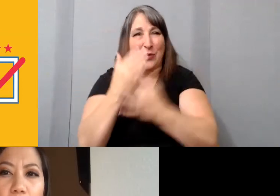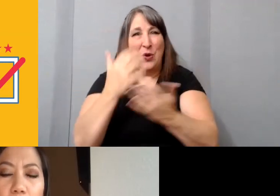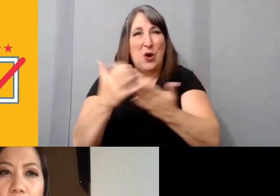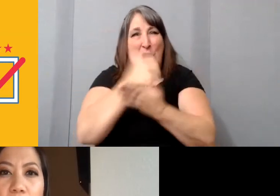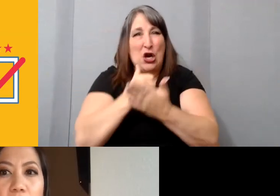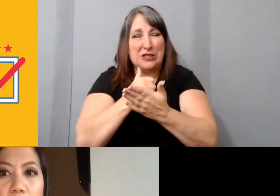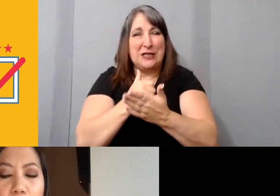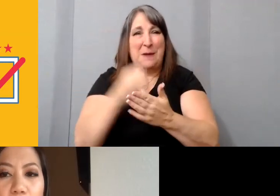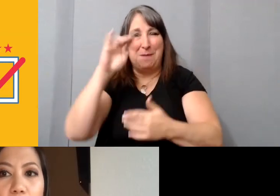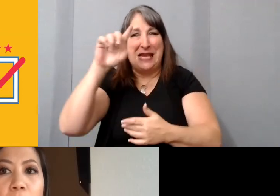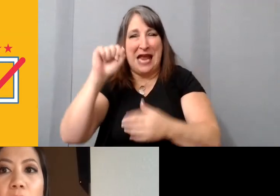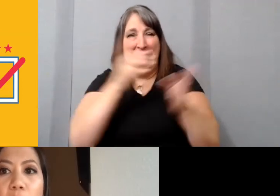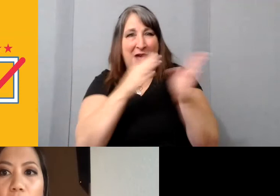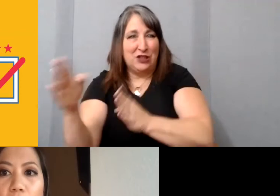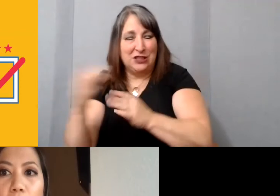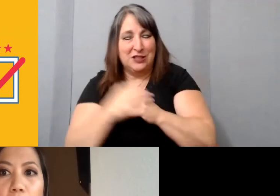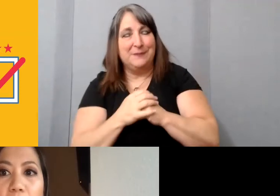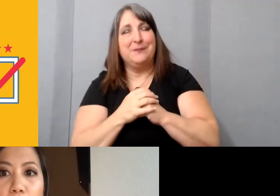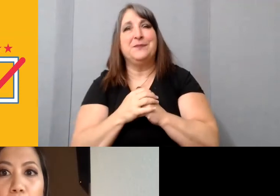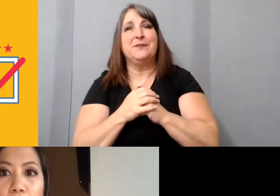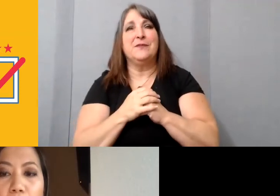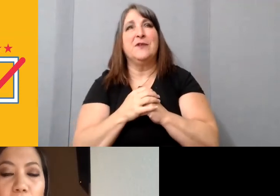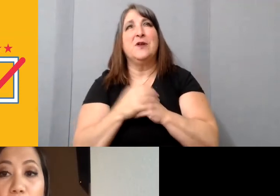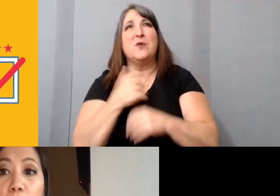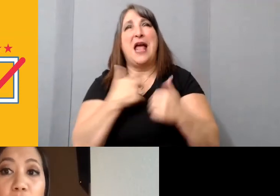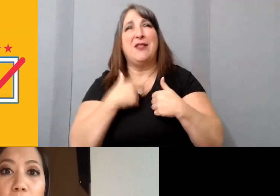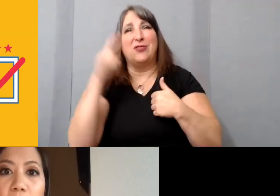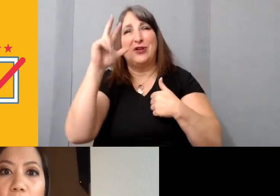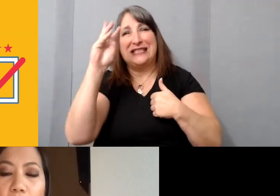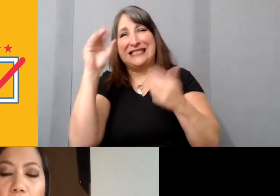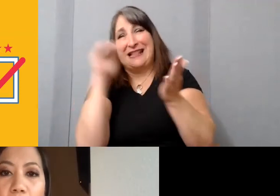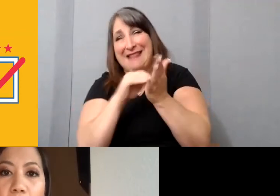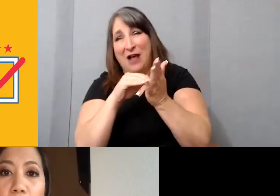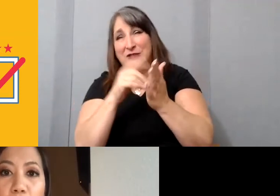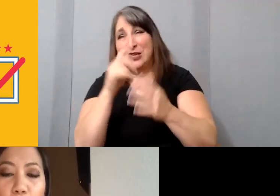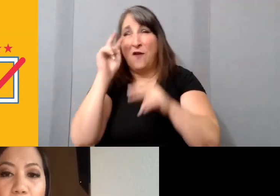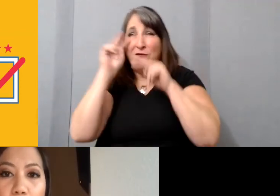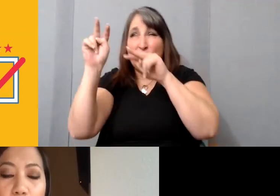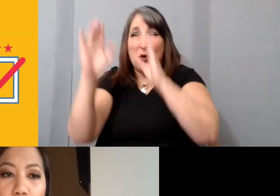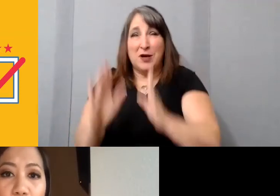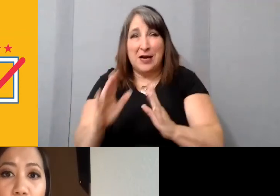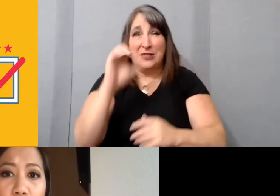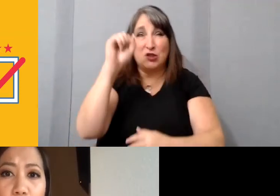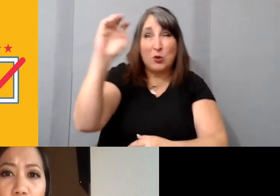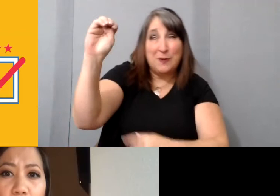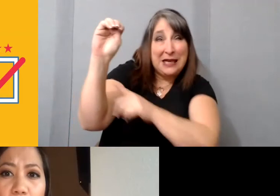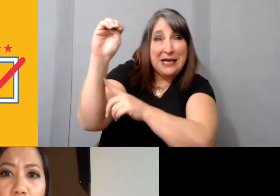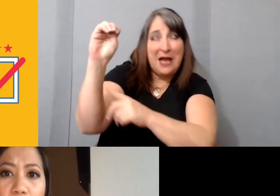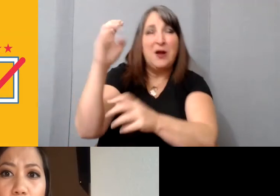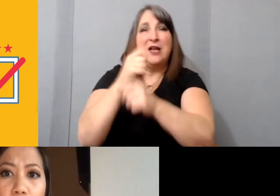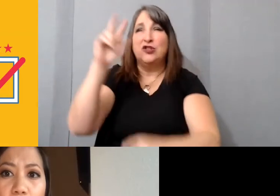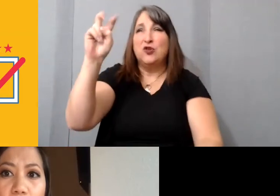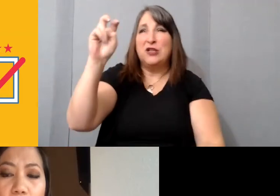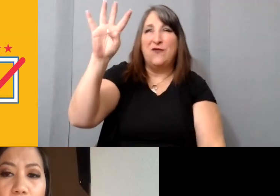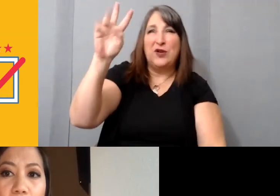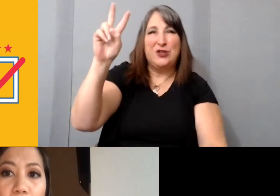estimated 36,000 people viewership. And then on social media, we reached 242,000